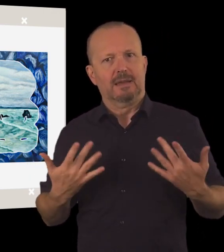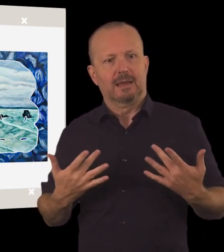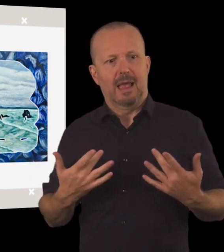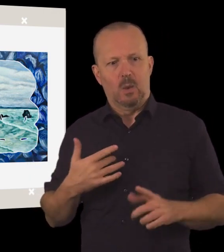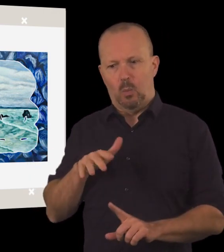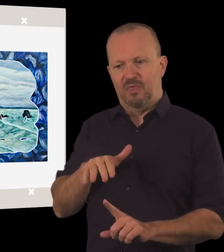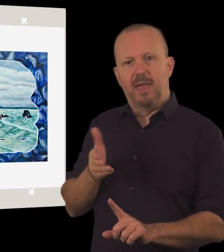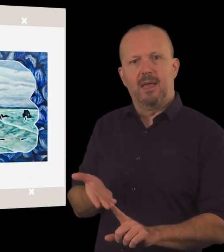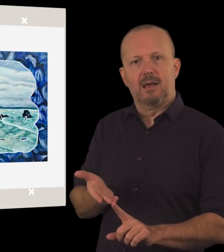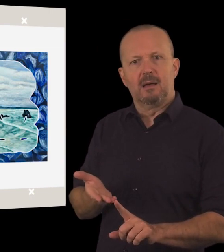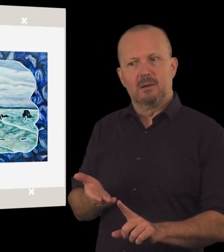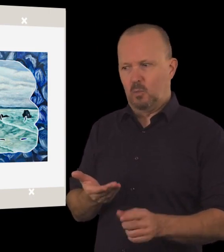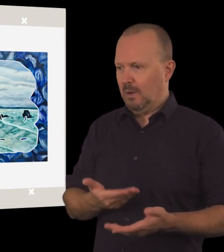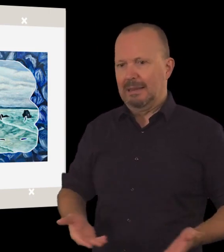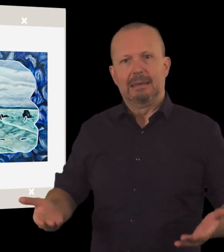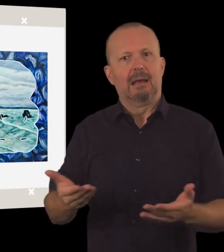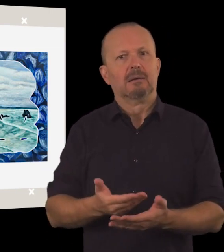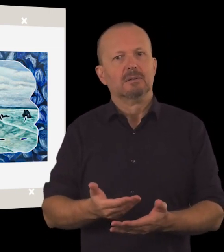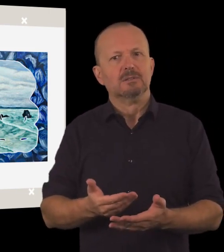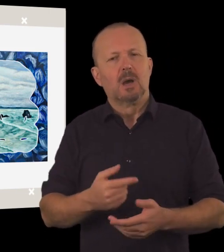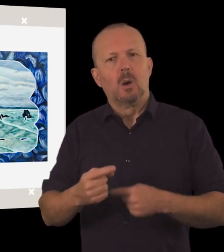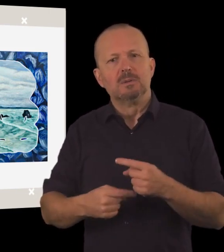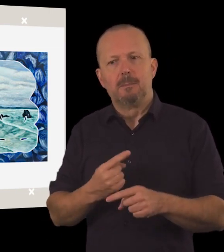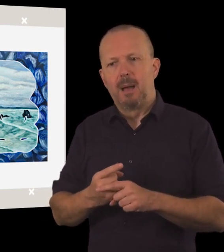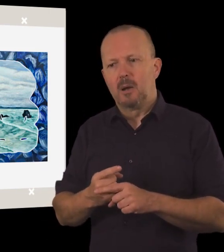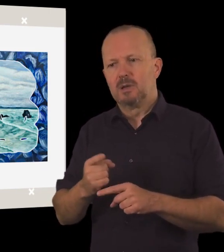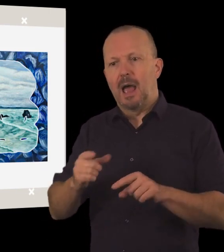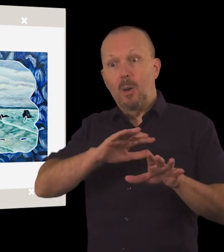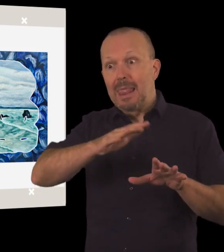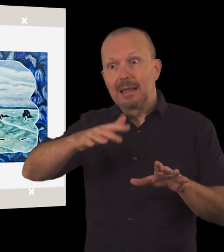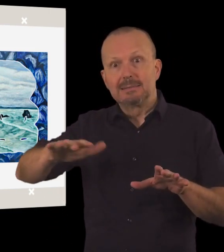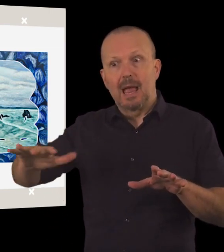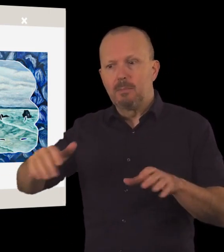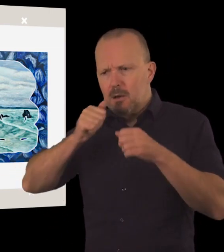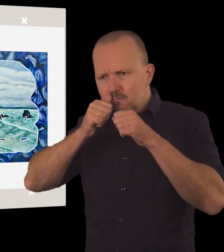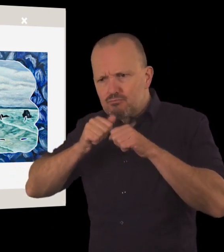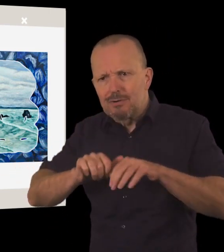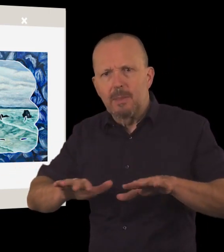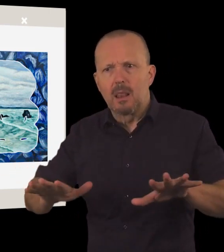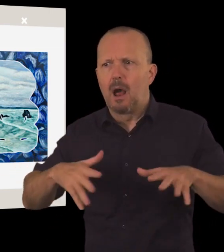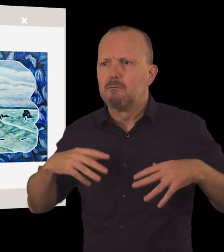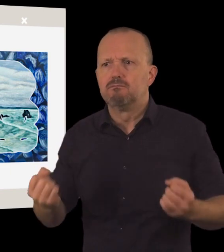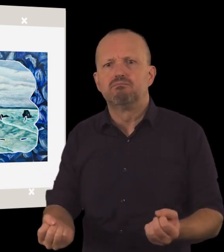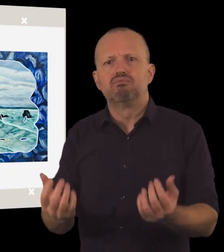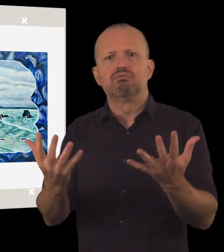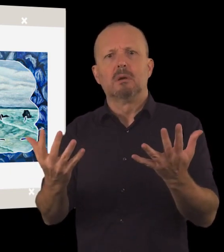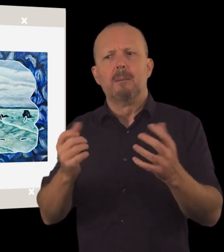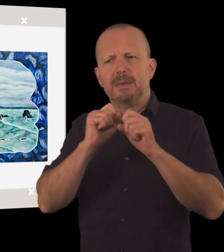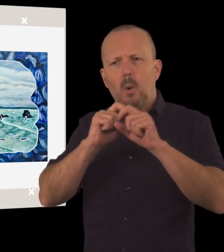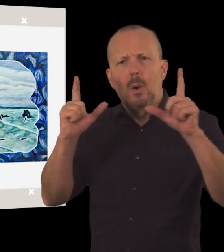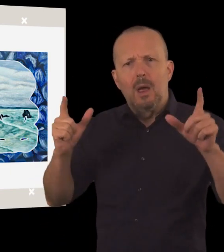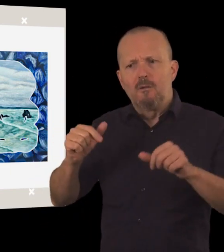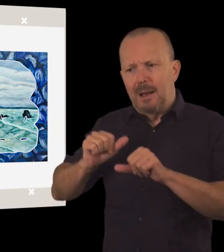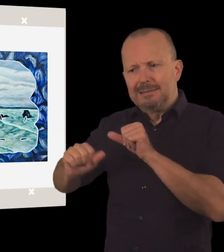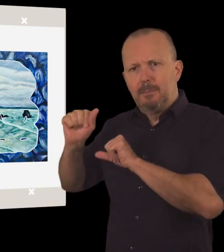living and we're present. It was about breathing life into our landscapes, being aware of where